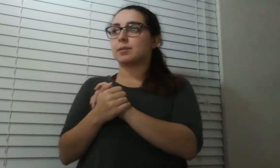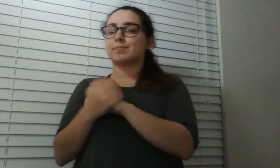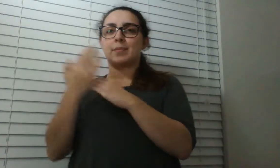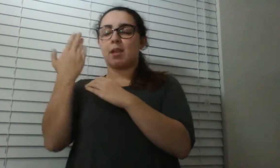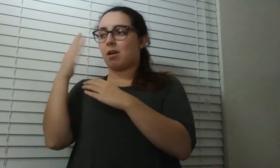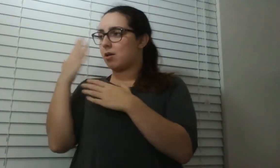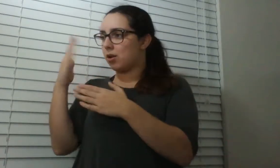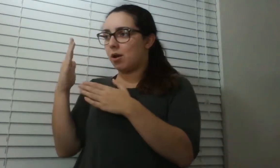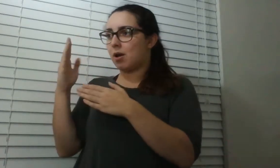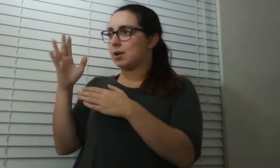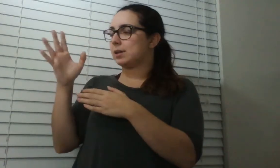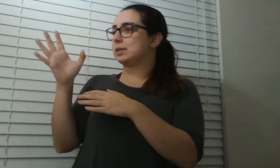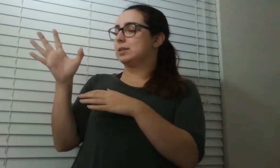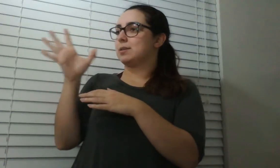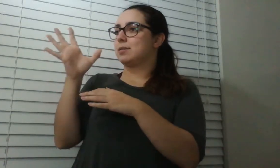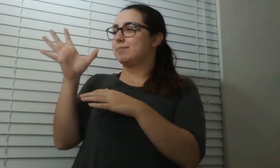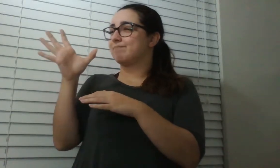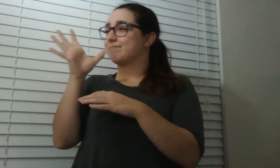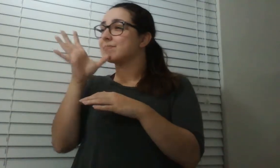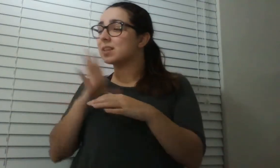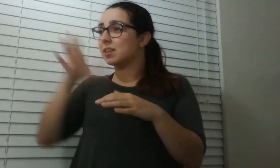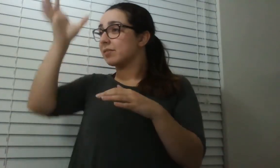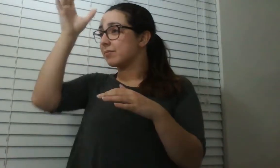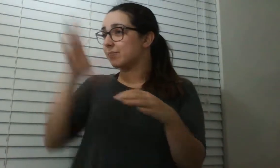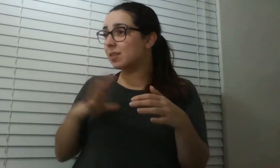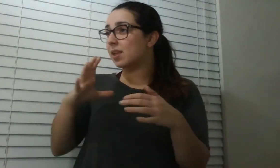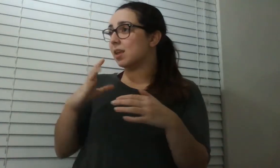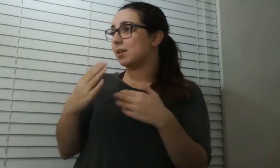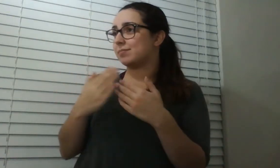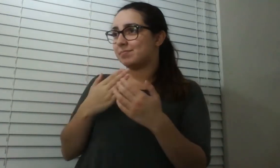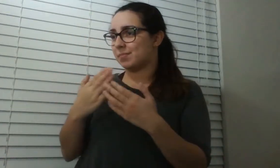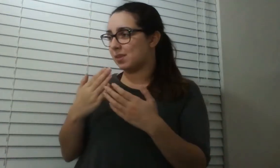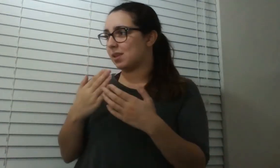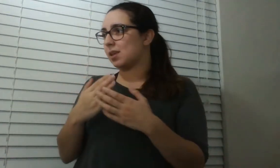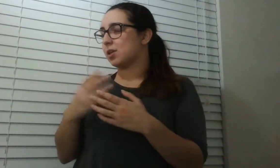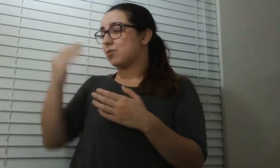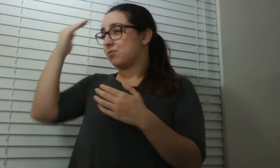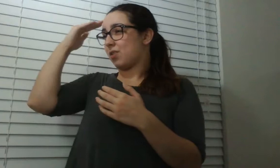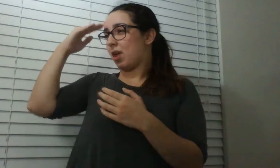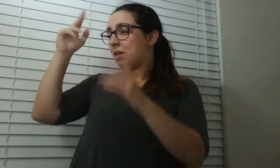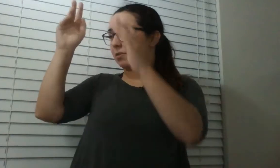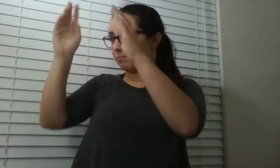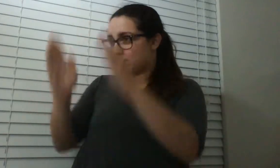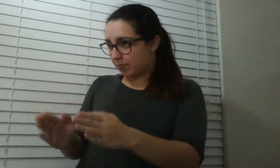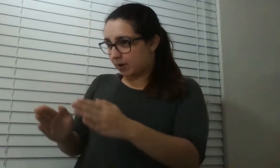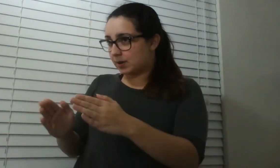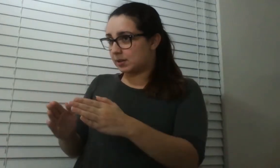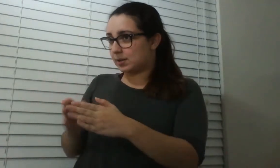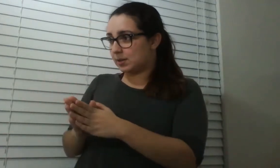what clan, or any of those stories, but you know it was a human being in the same position that you're in right